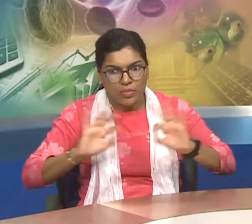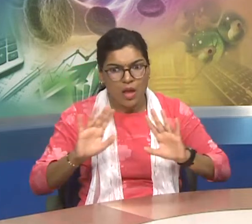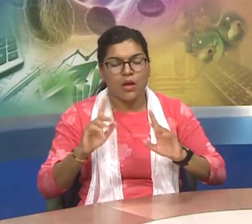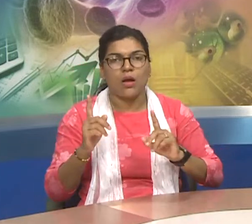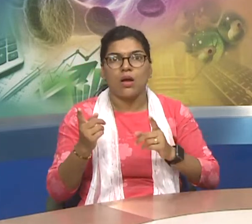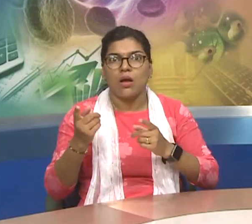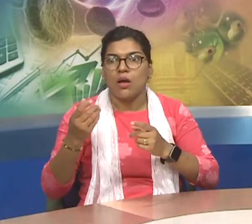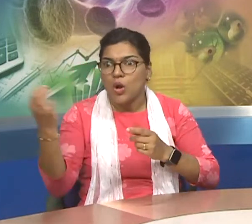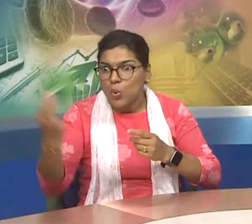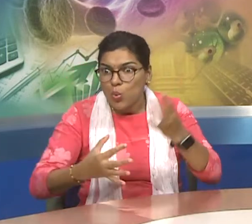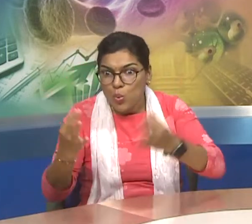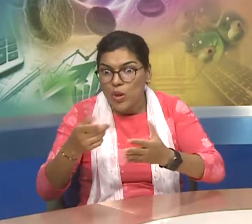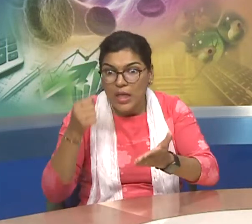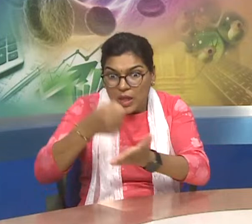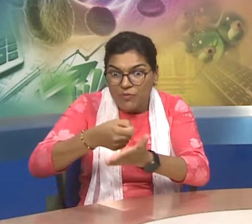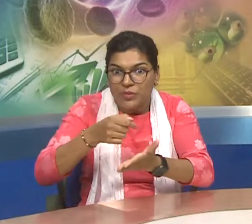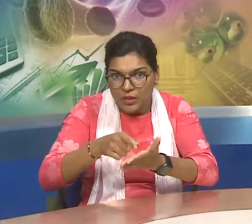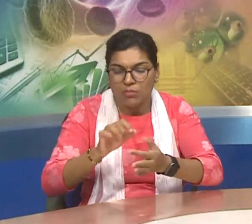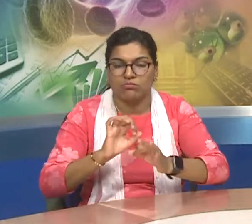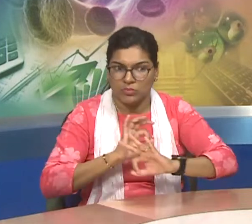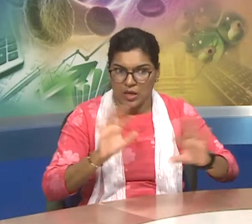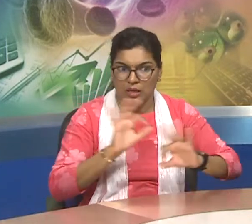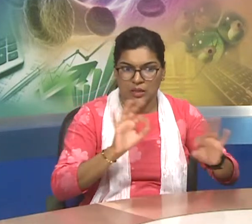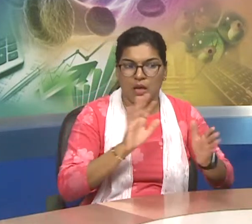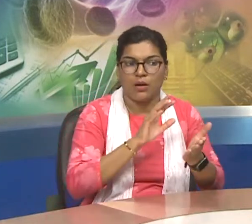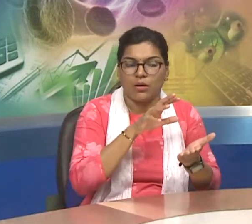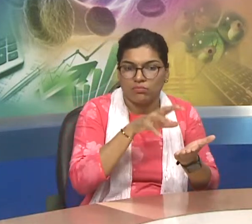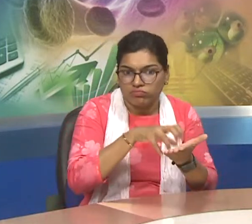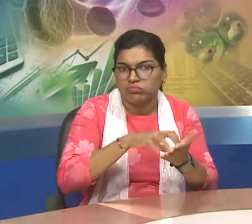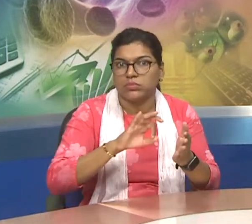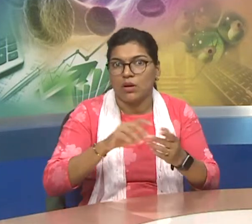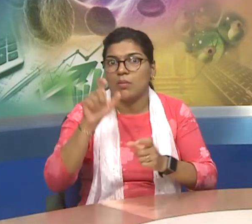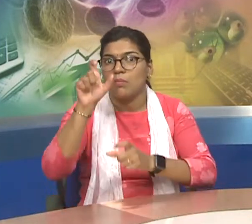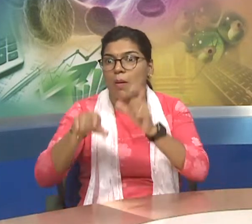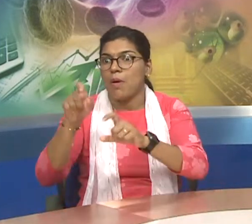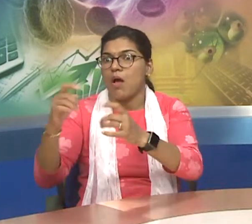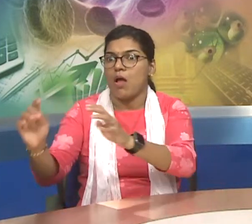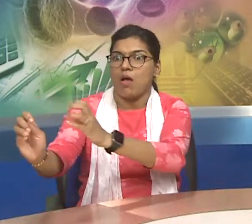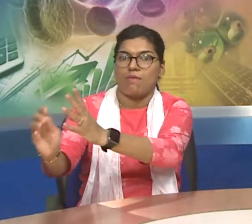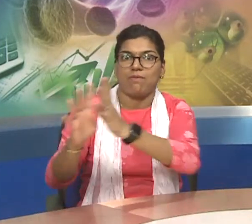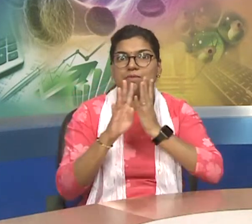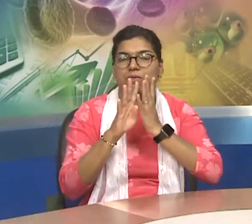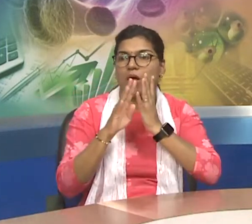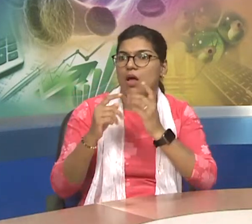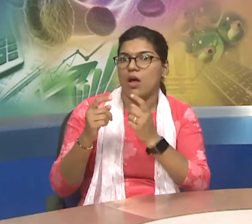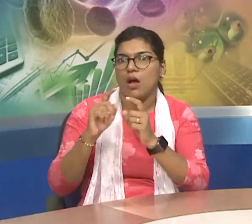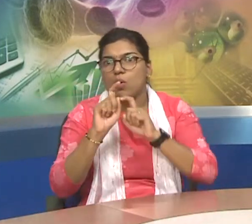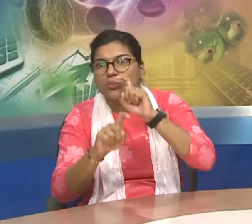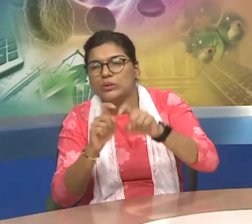And it is the duty of the technical section to keep the catalogs of the book and prepare